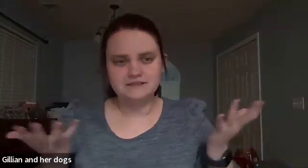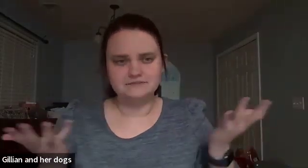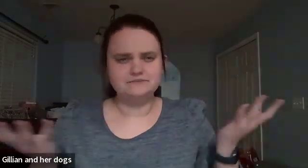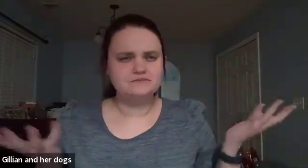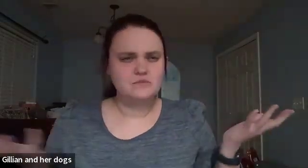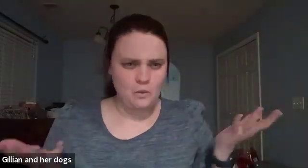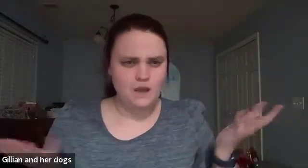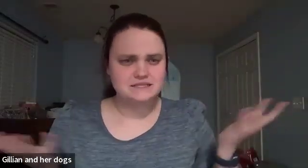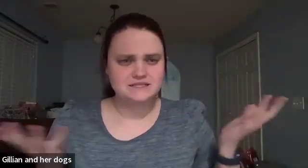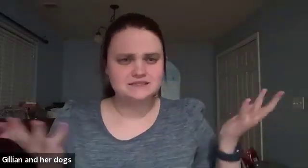what, what,